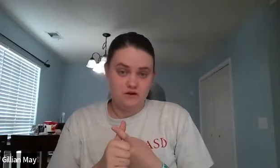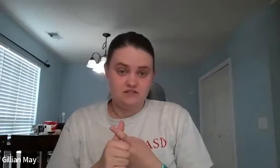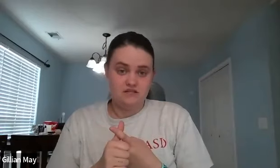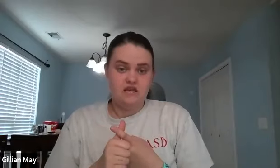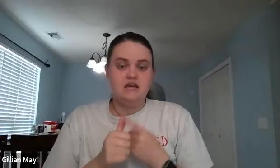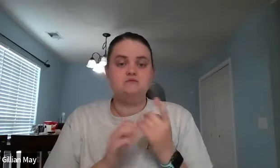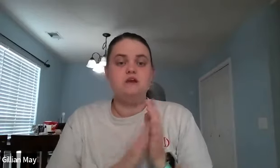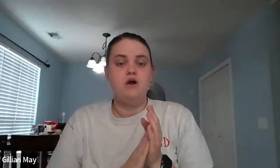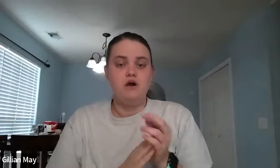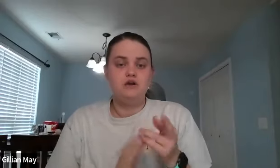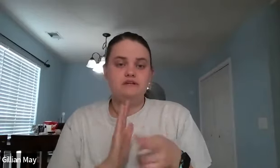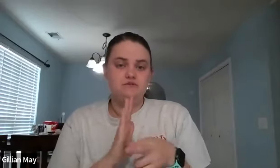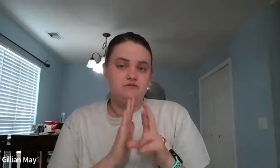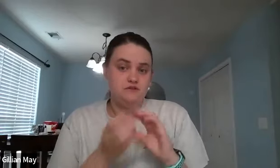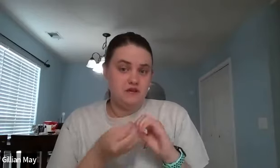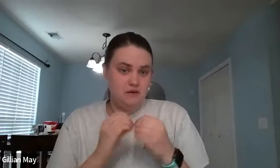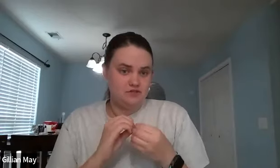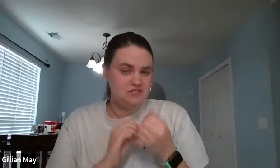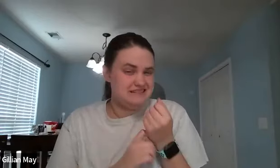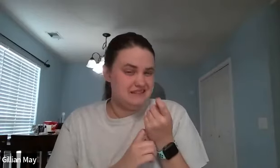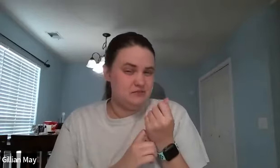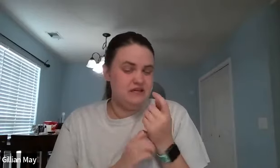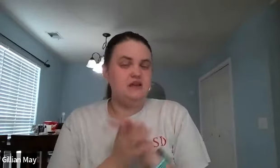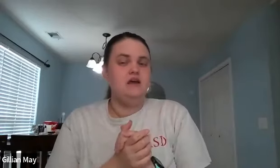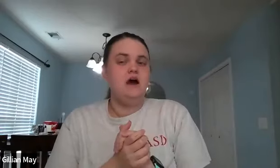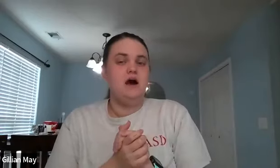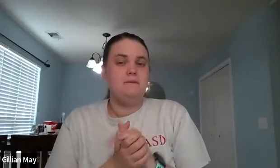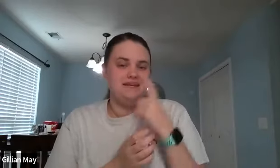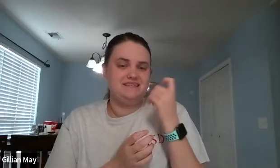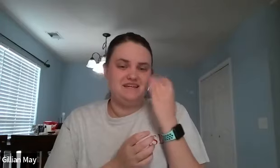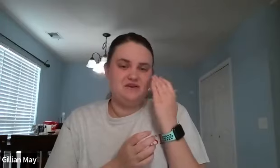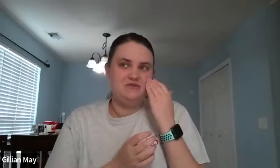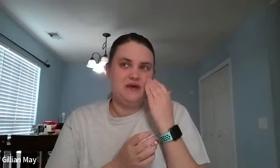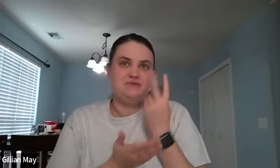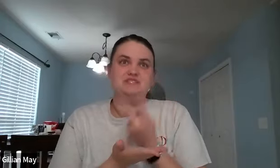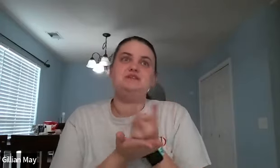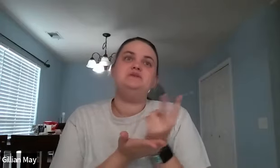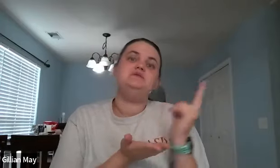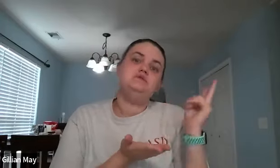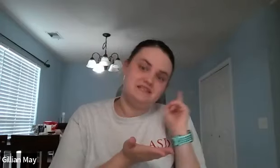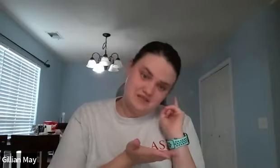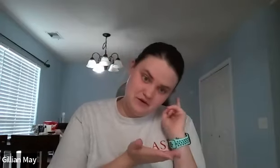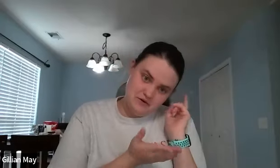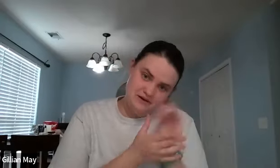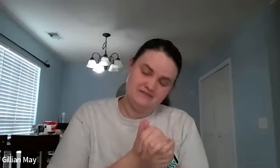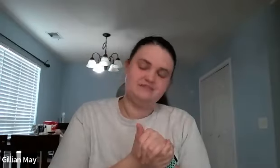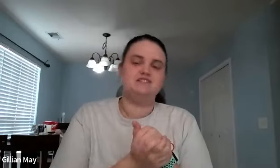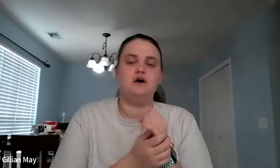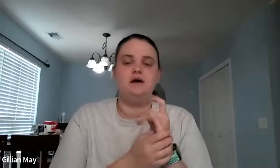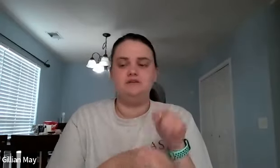first is we are going to review the numbers just a little bit, because I know that was 2 weeks ago. So I know it's been a